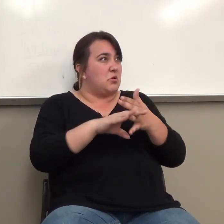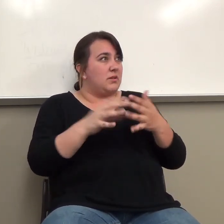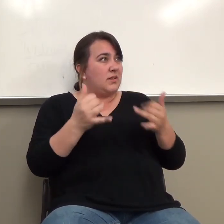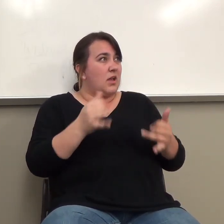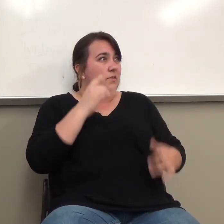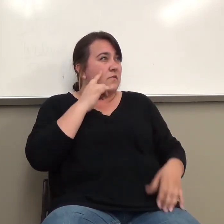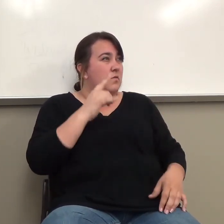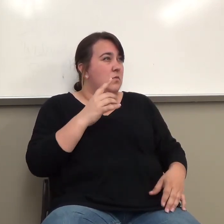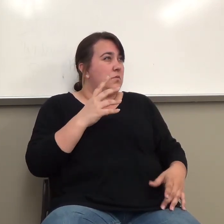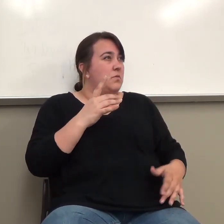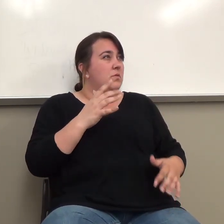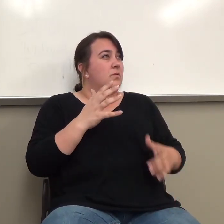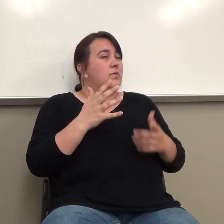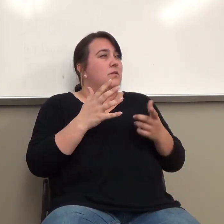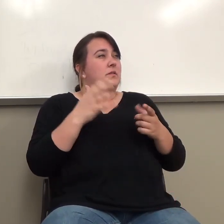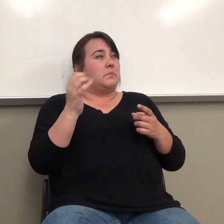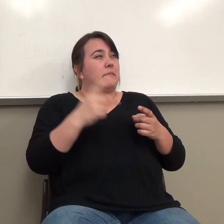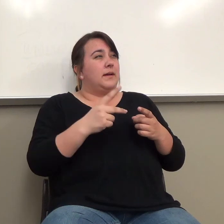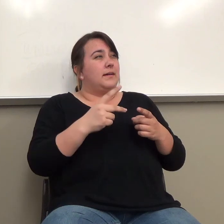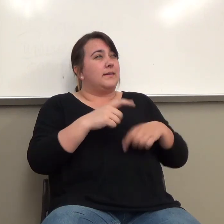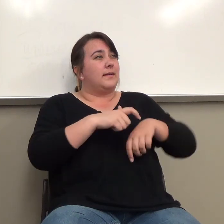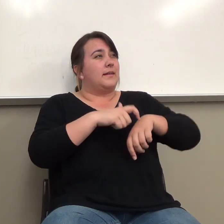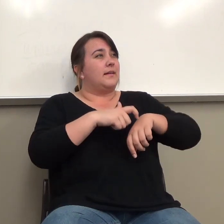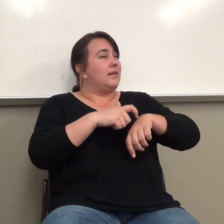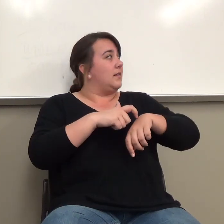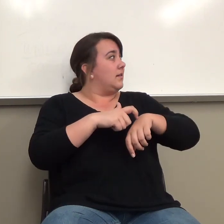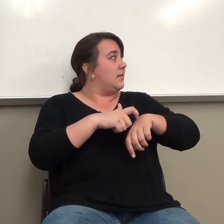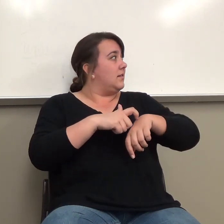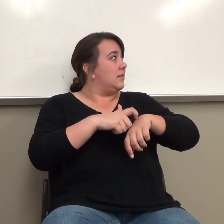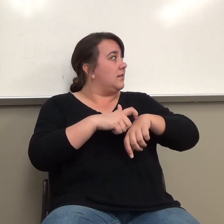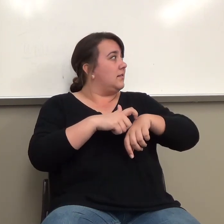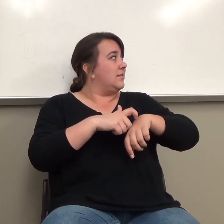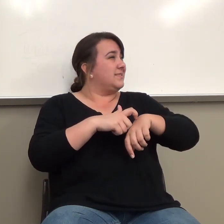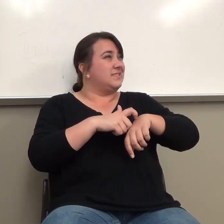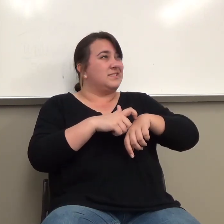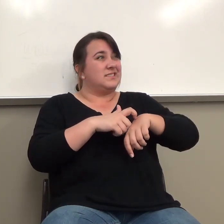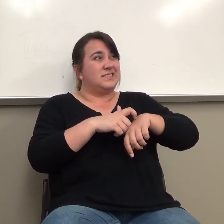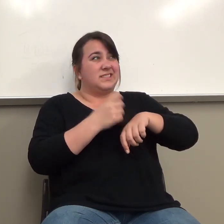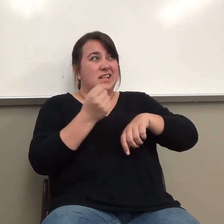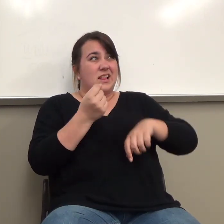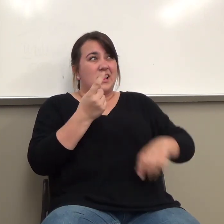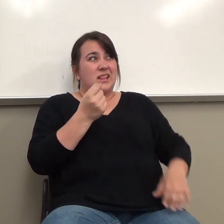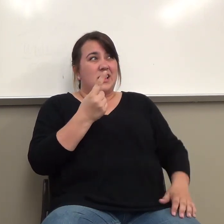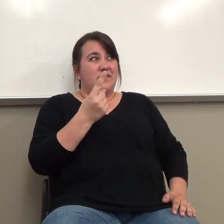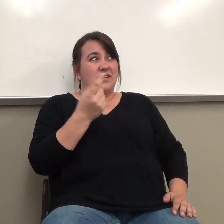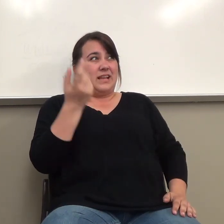first and come back at, let's come back at 11:18.